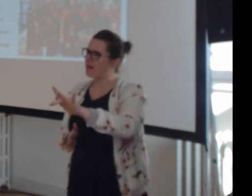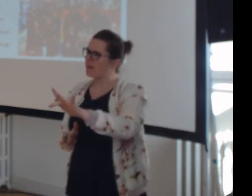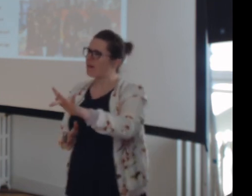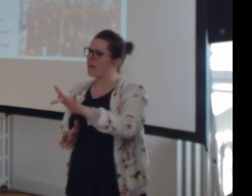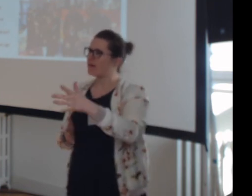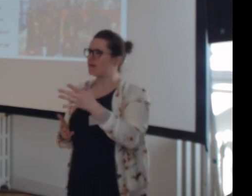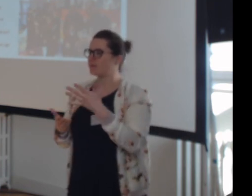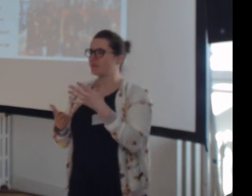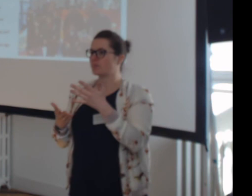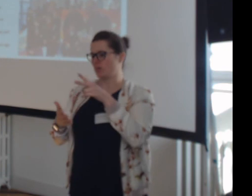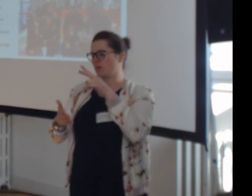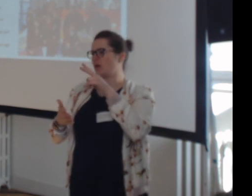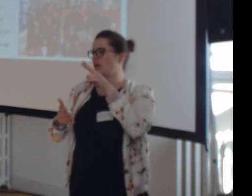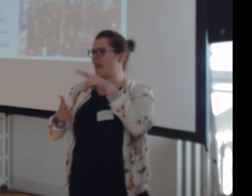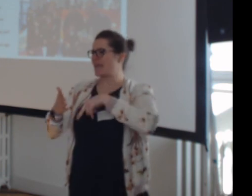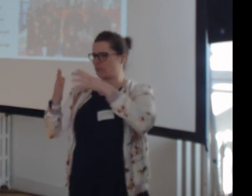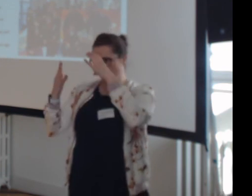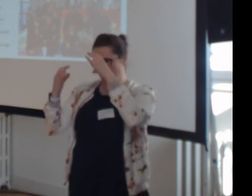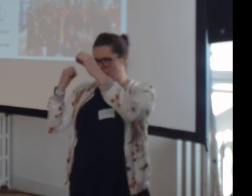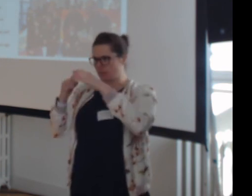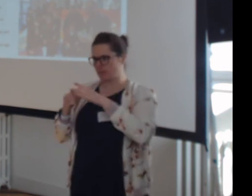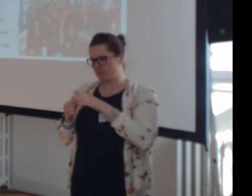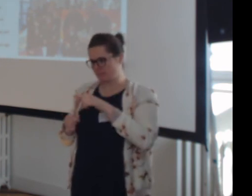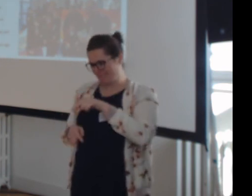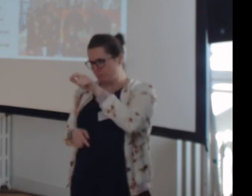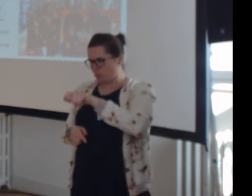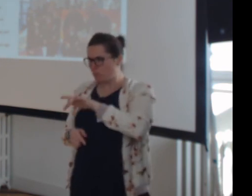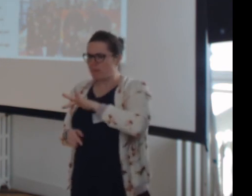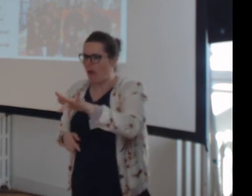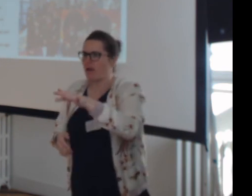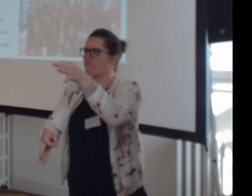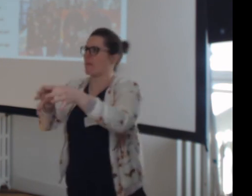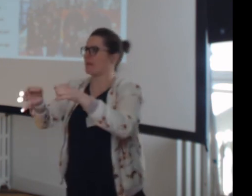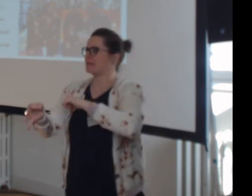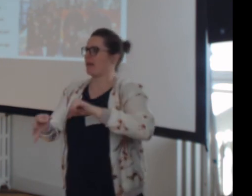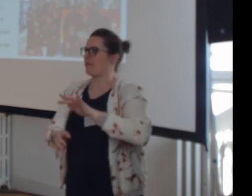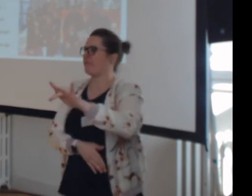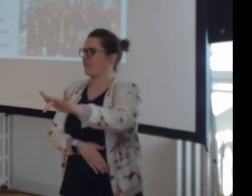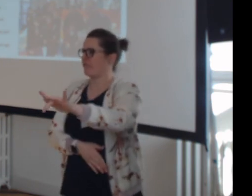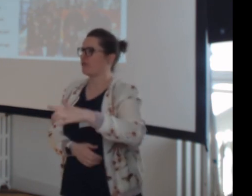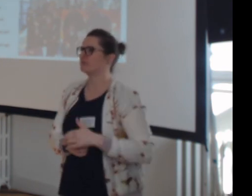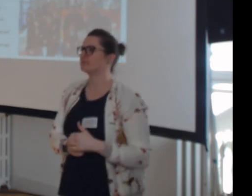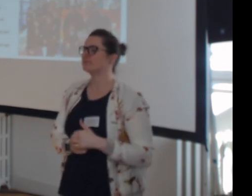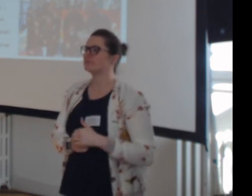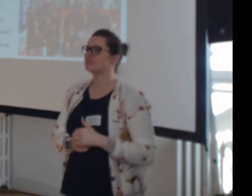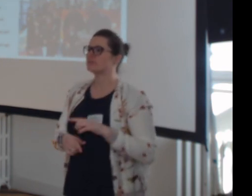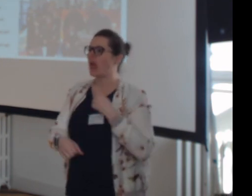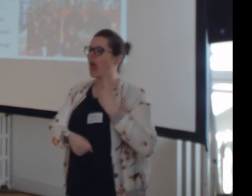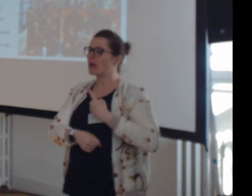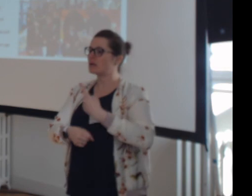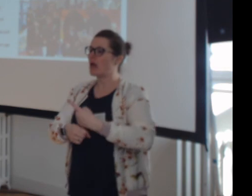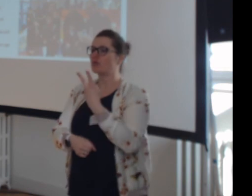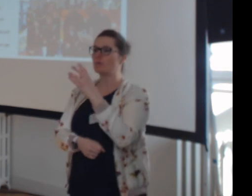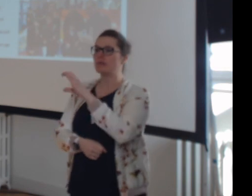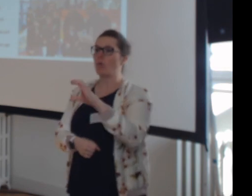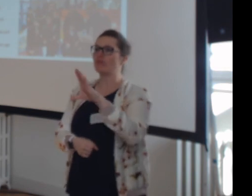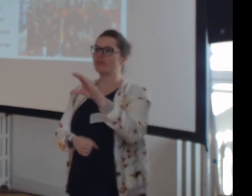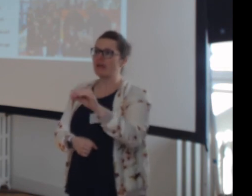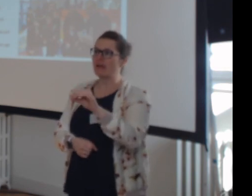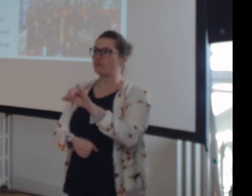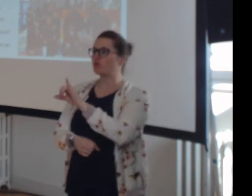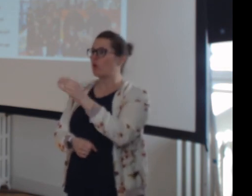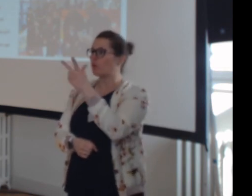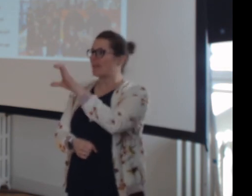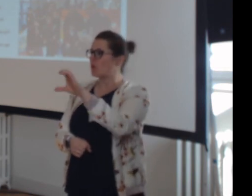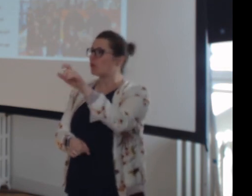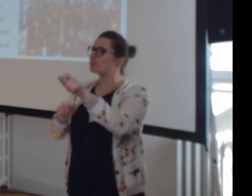we call them reading ambassadors, to the families. Like each year we have 250 to